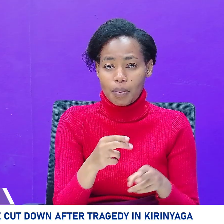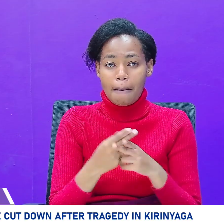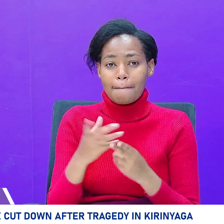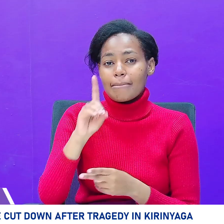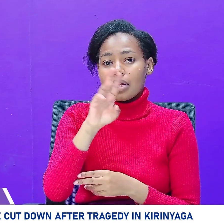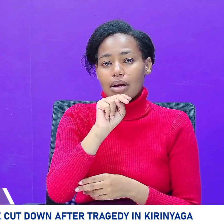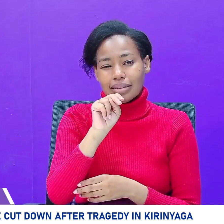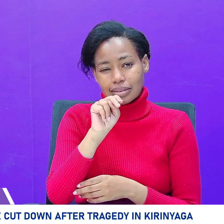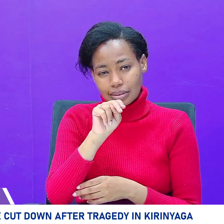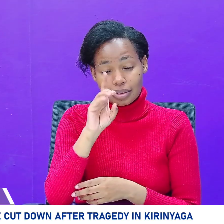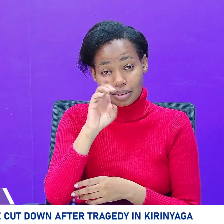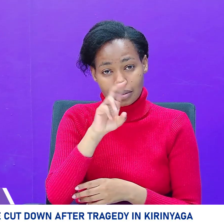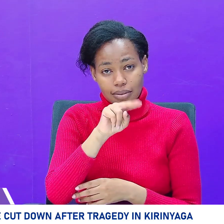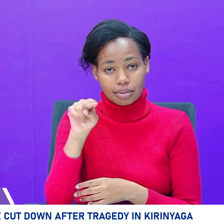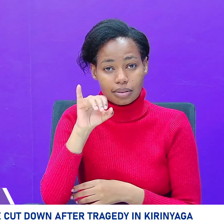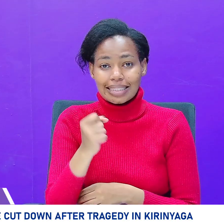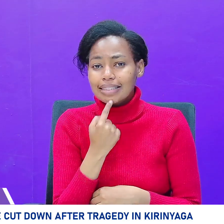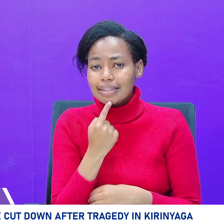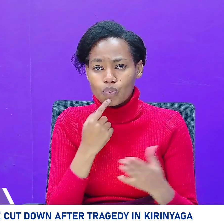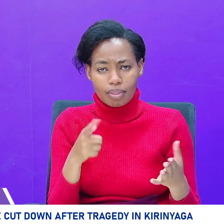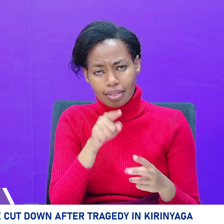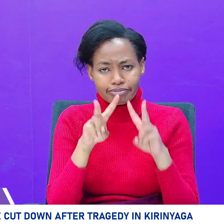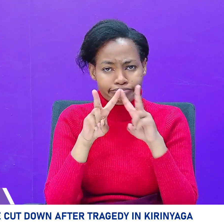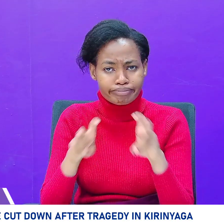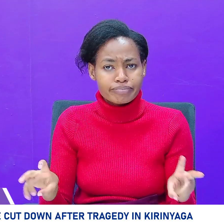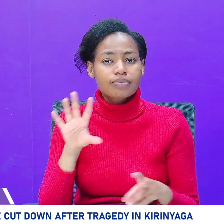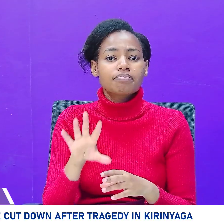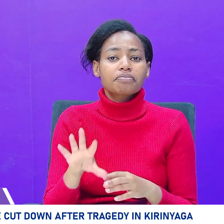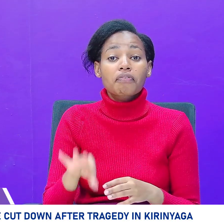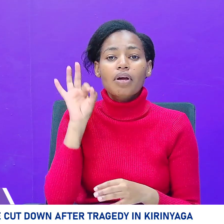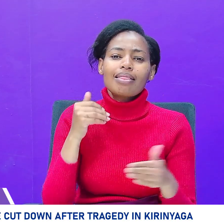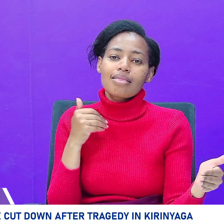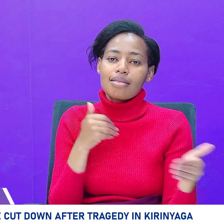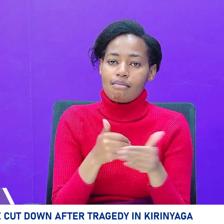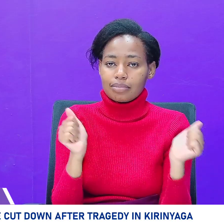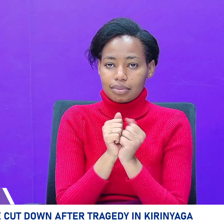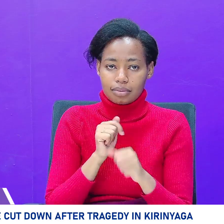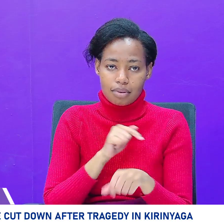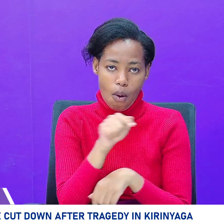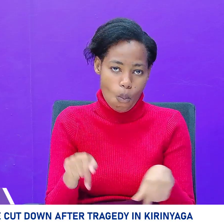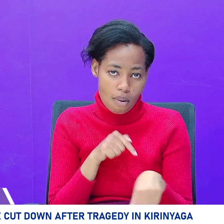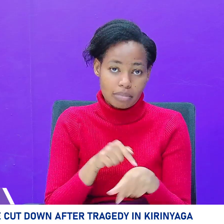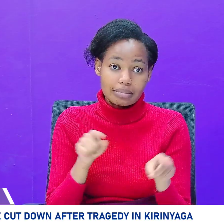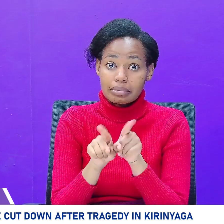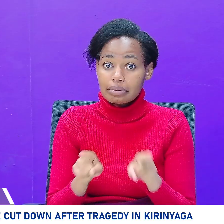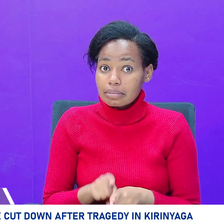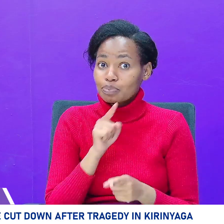NIA manager Dennis Okinyi said that the operation took nearly 10 hours and also required demolishing the